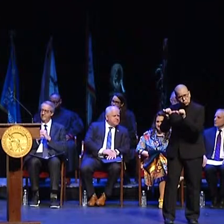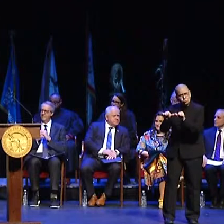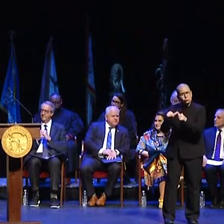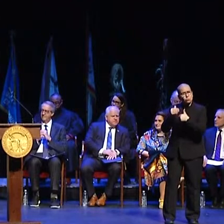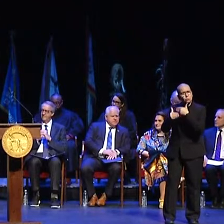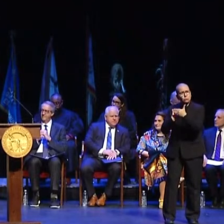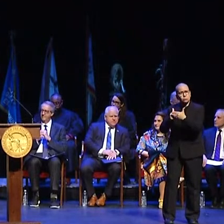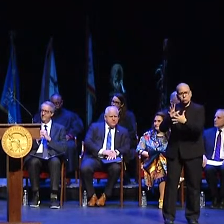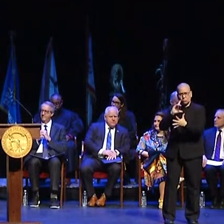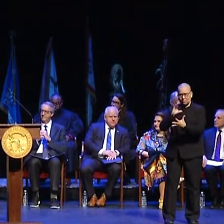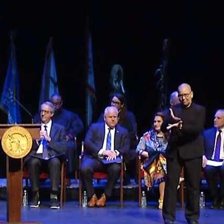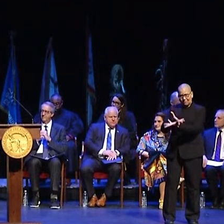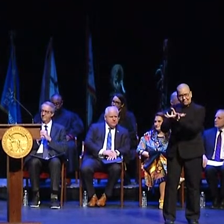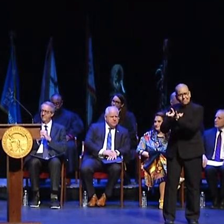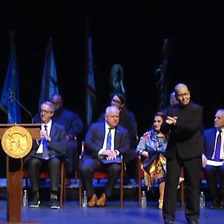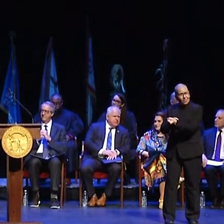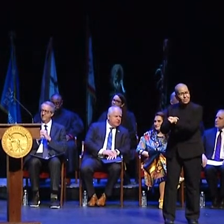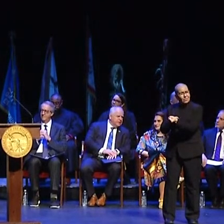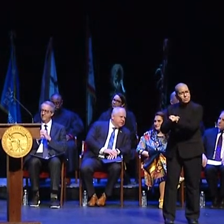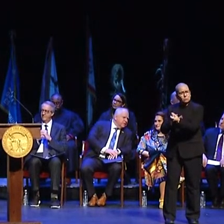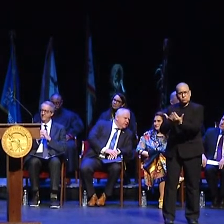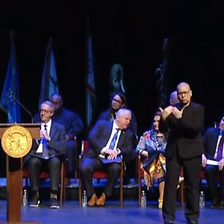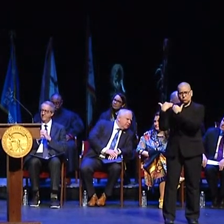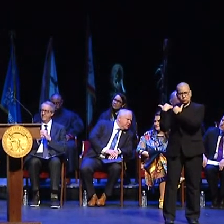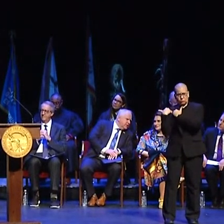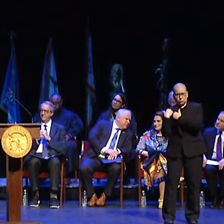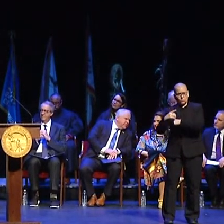the duties of the Office of Minnesota Attorney General,